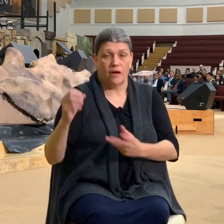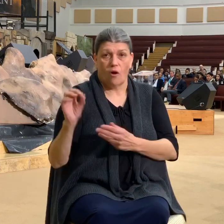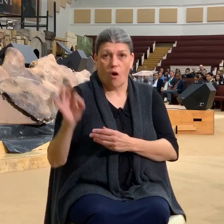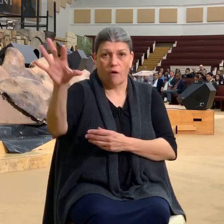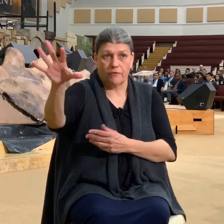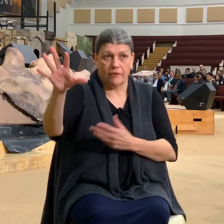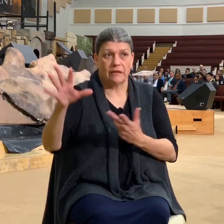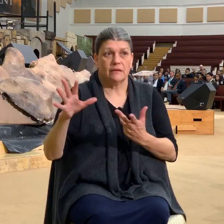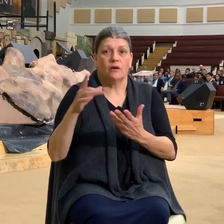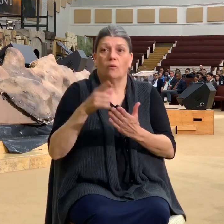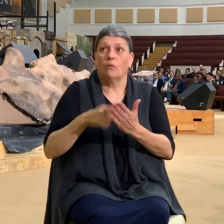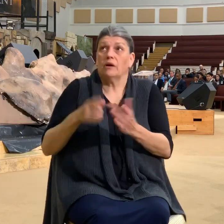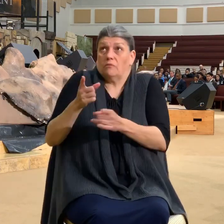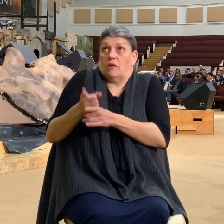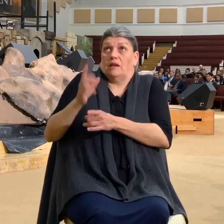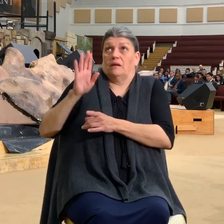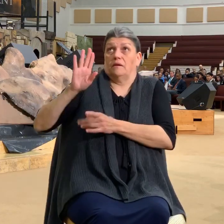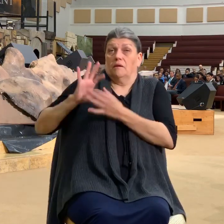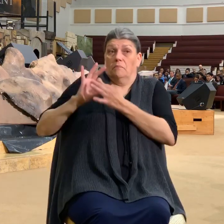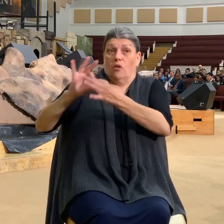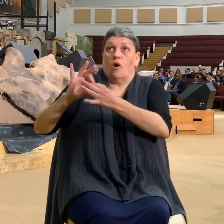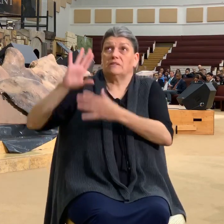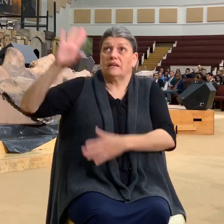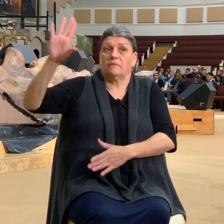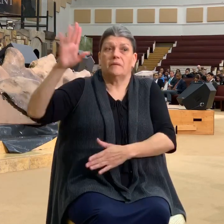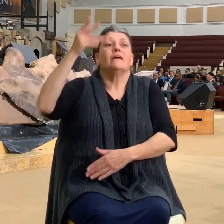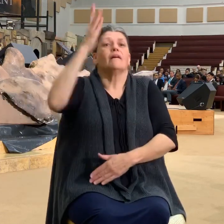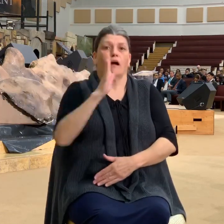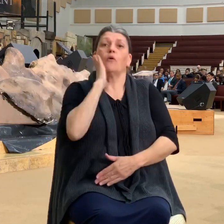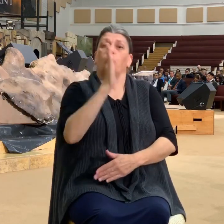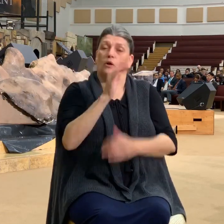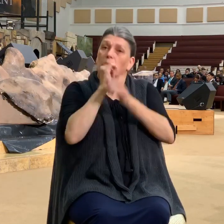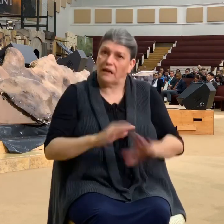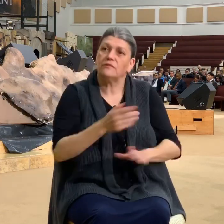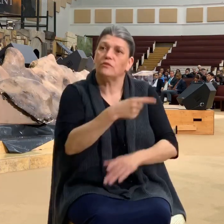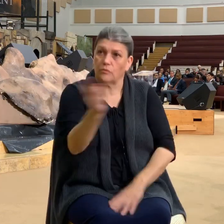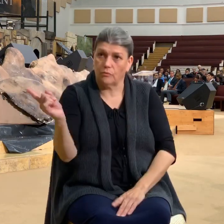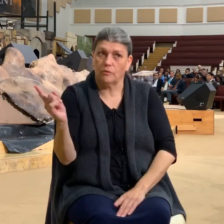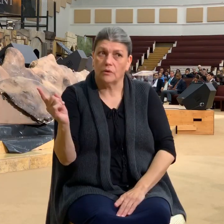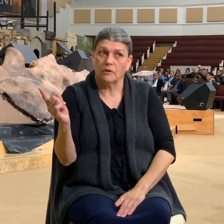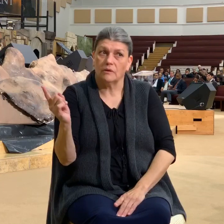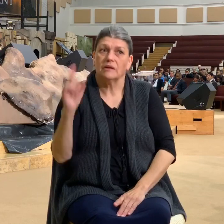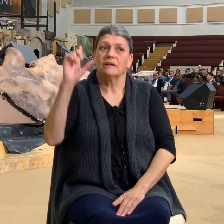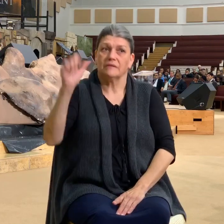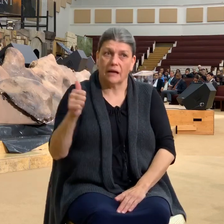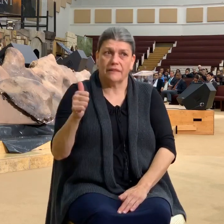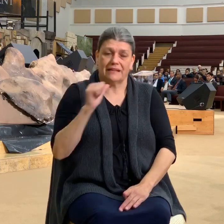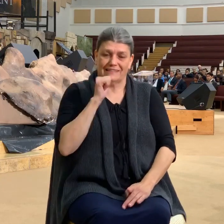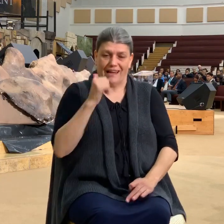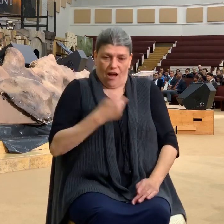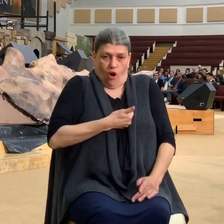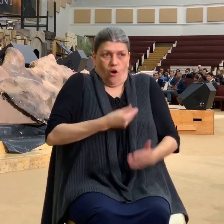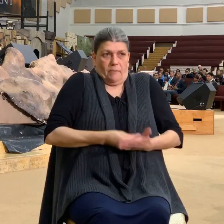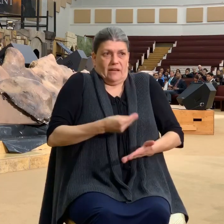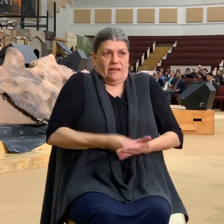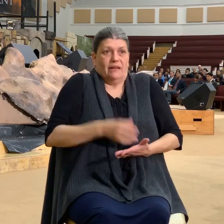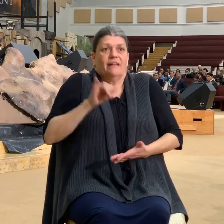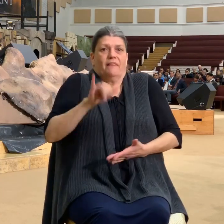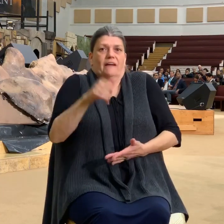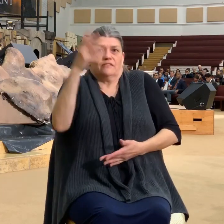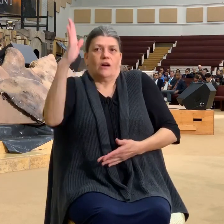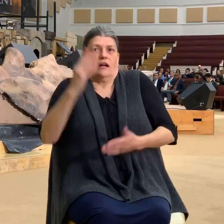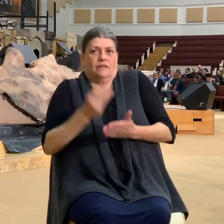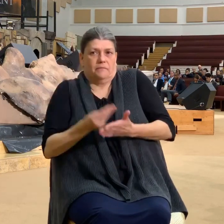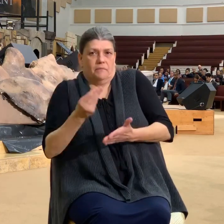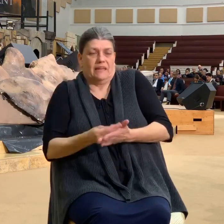rightfully His, God is going to bless you for that. Tithing is not our money. That's God's money.